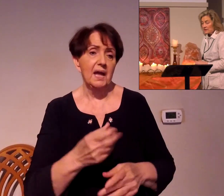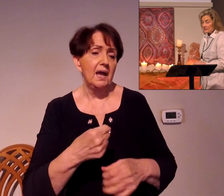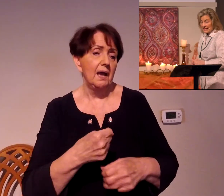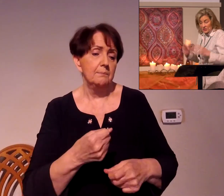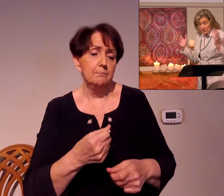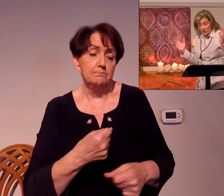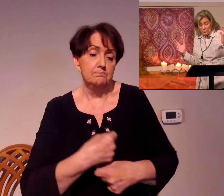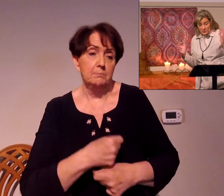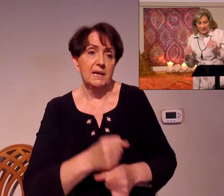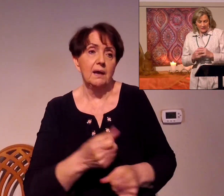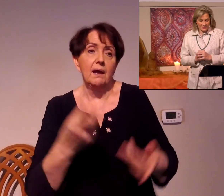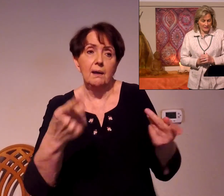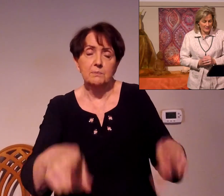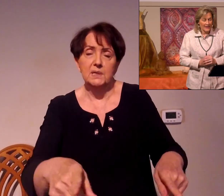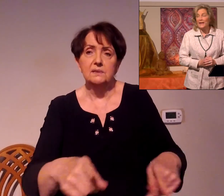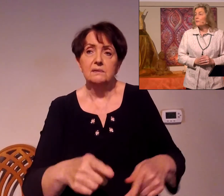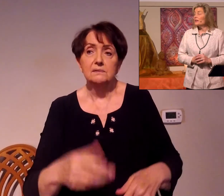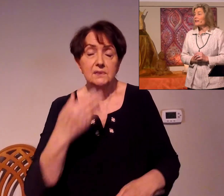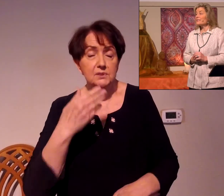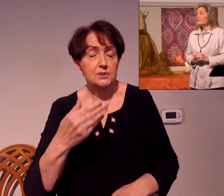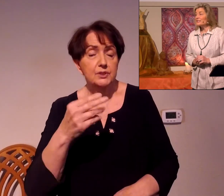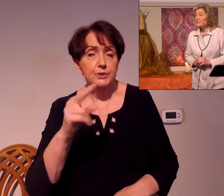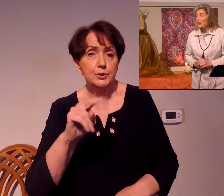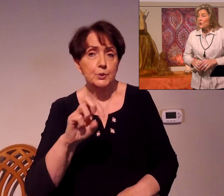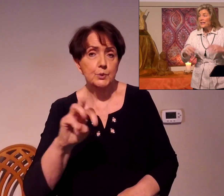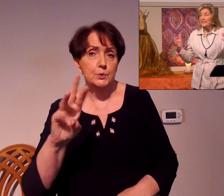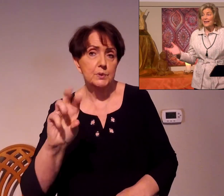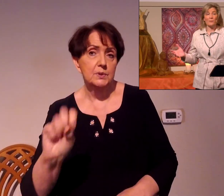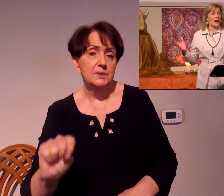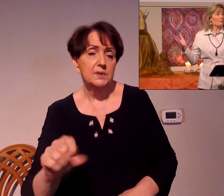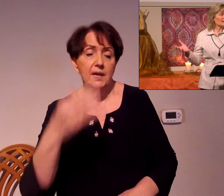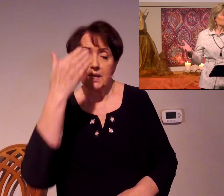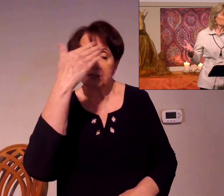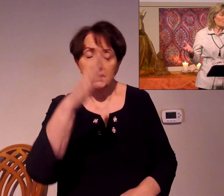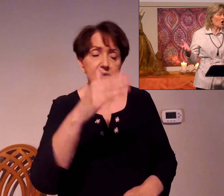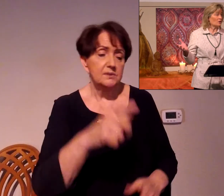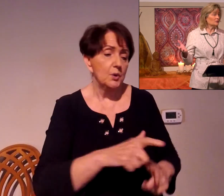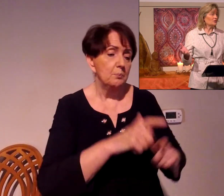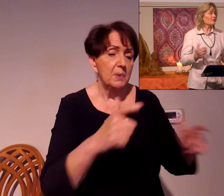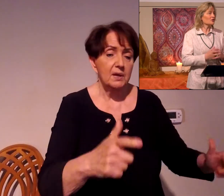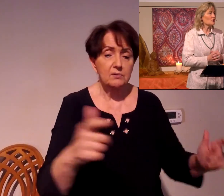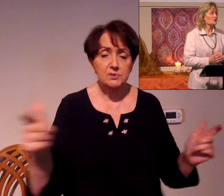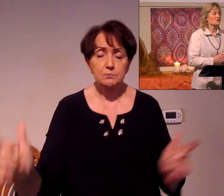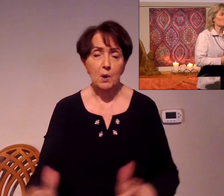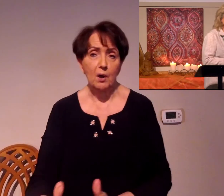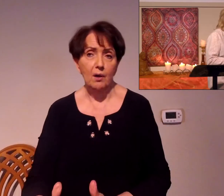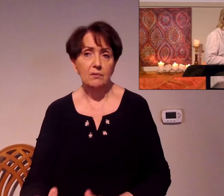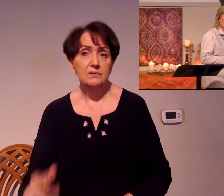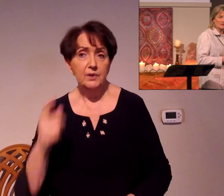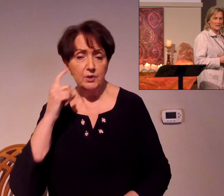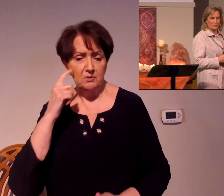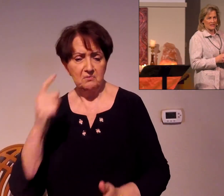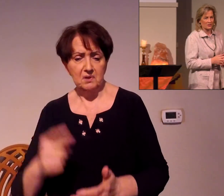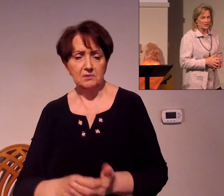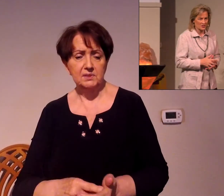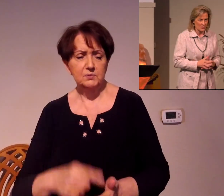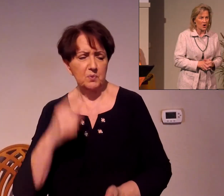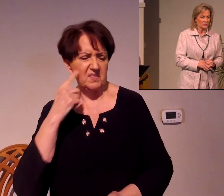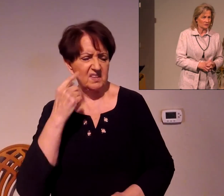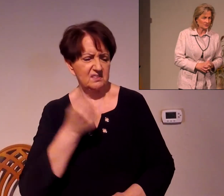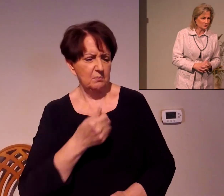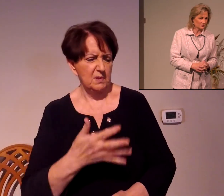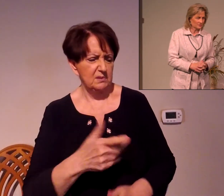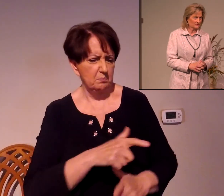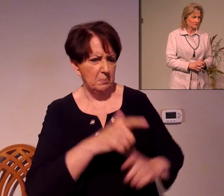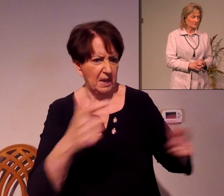It doesn't. That's good news. Because it doesn't know anything about big or small. Do you ever notice that we think something's big or it's